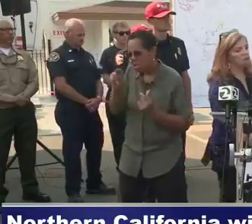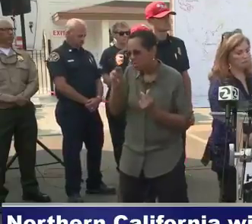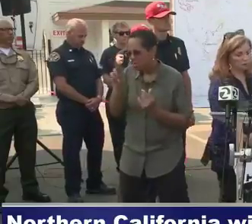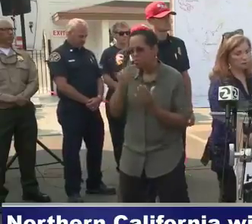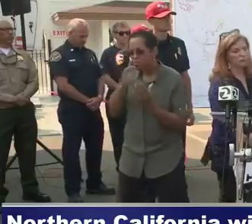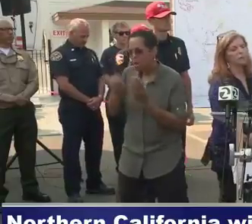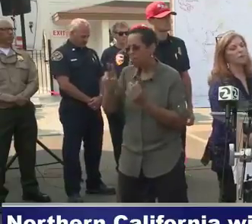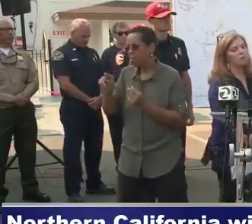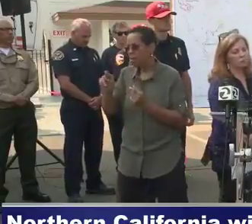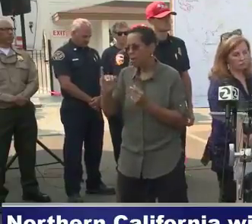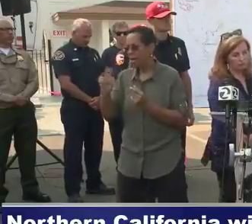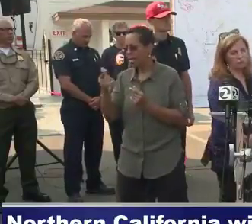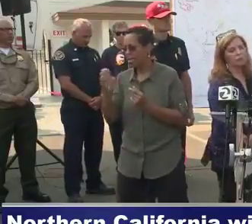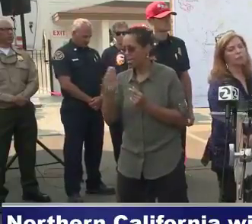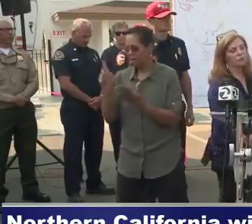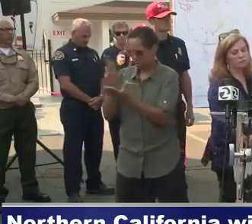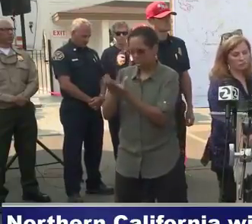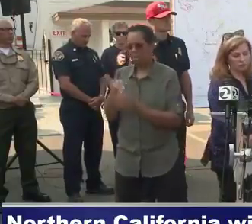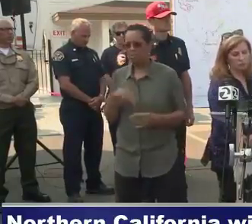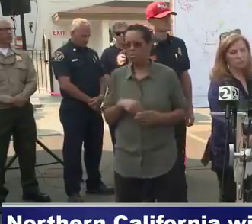zip code to